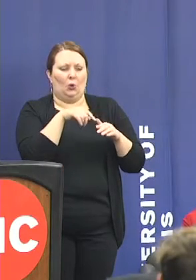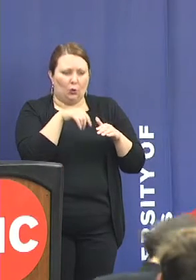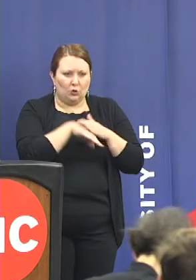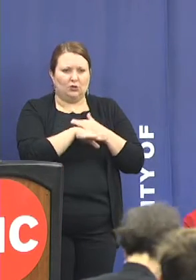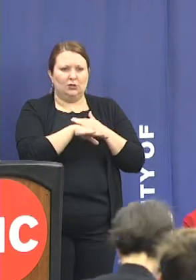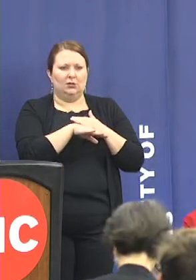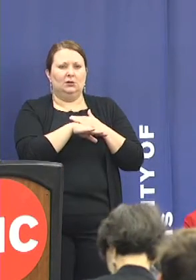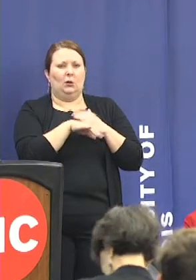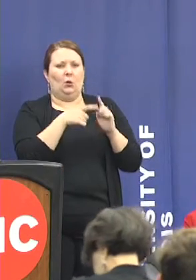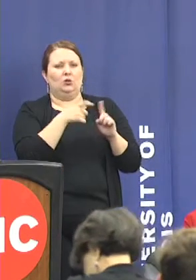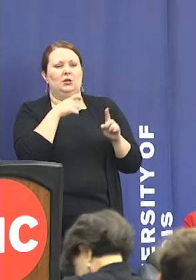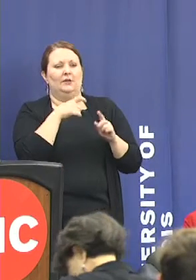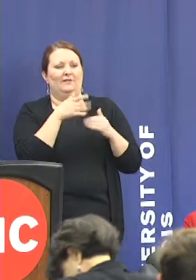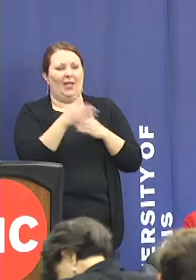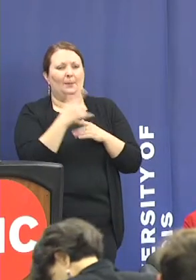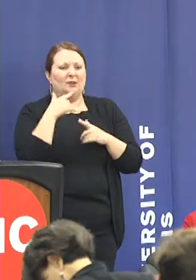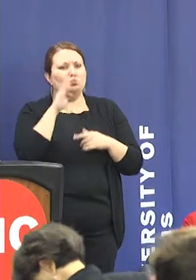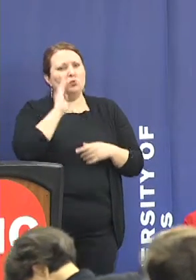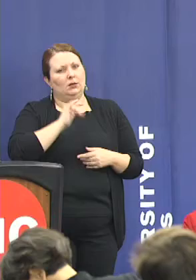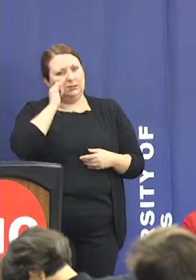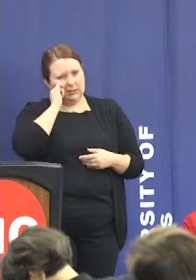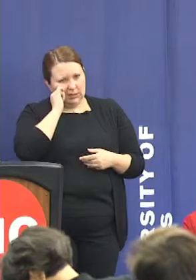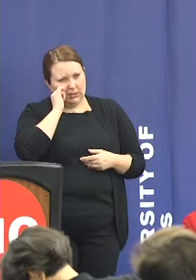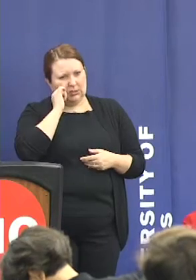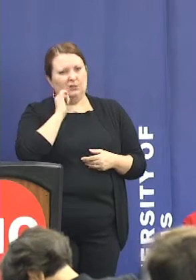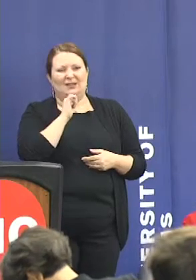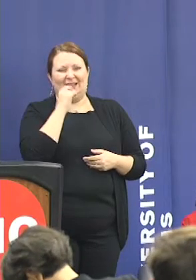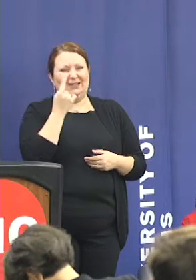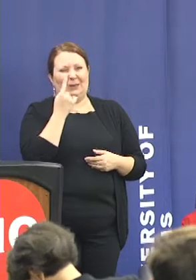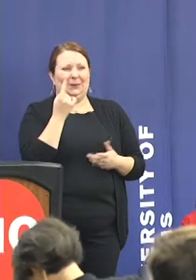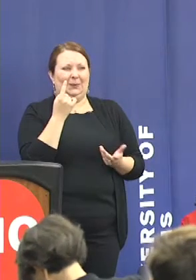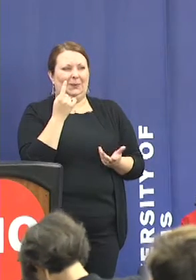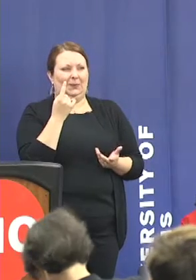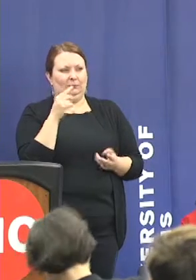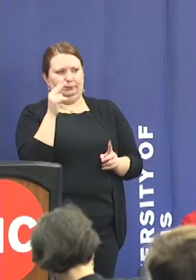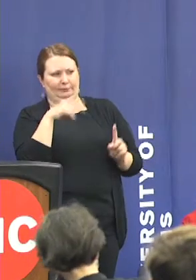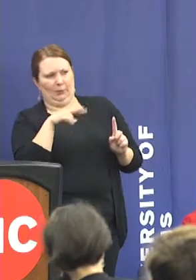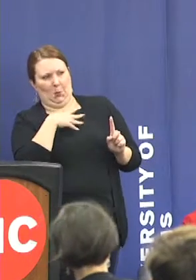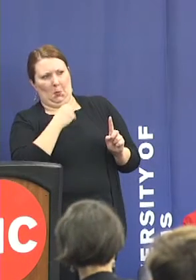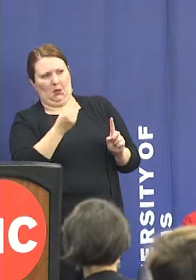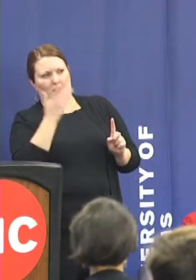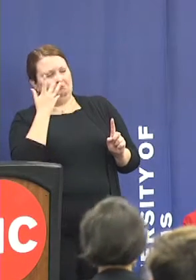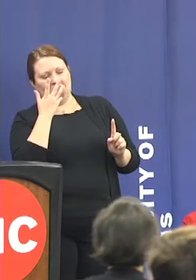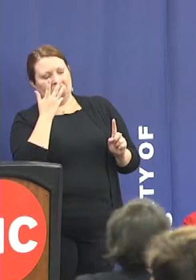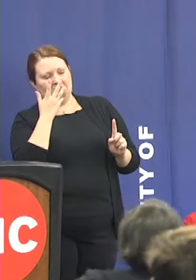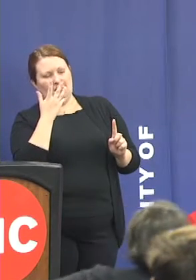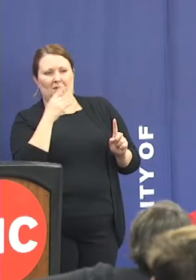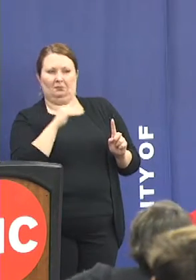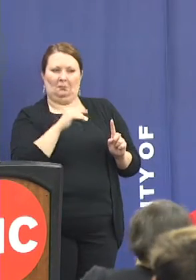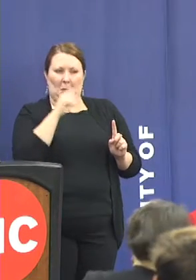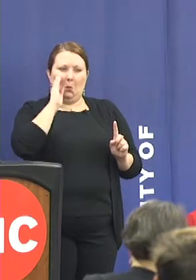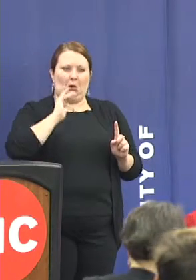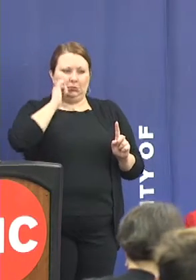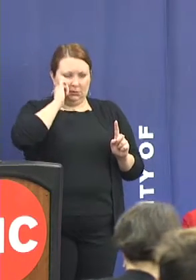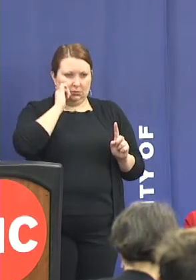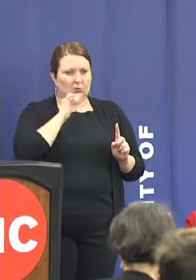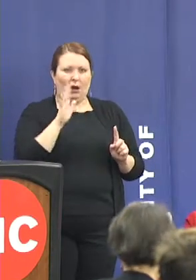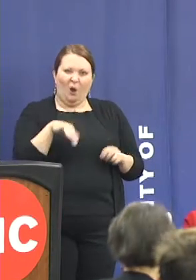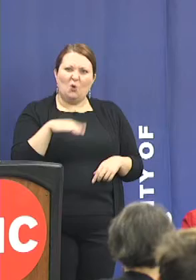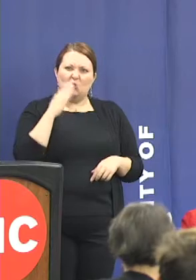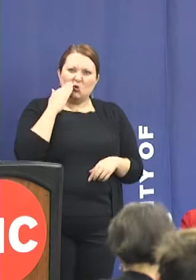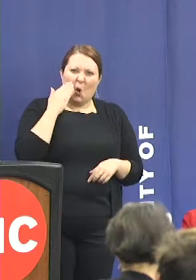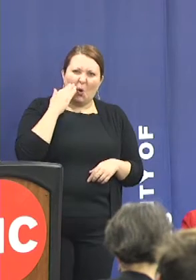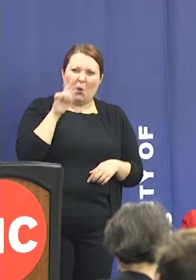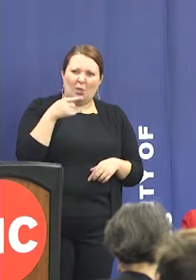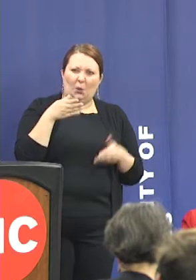what it is, but he's obviously a brown skin, not someone who would be read as white, you know, Latino. And he said, well, you know,